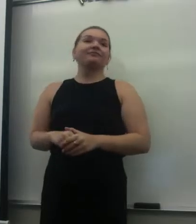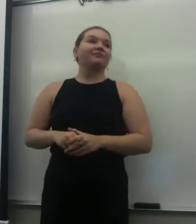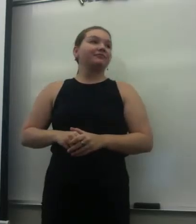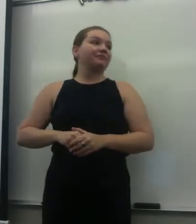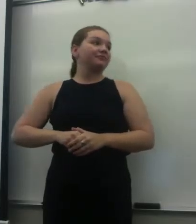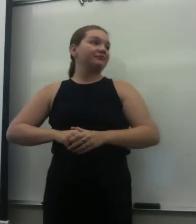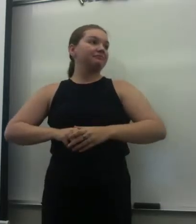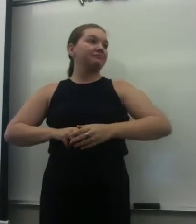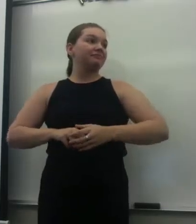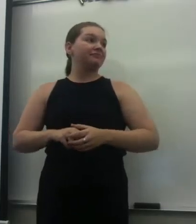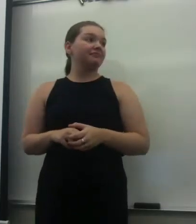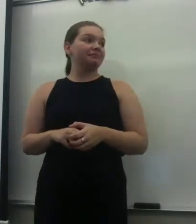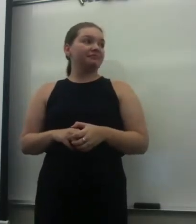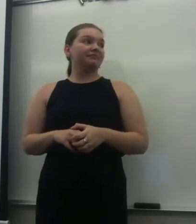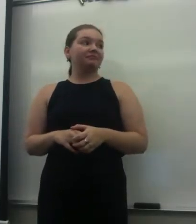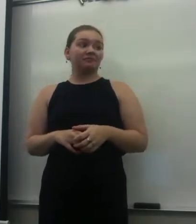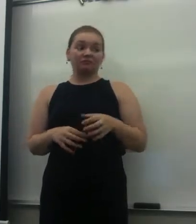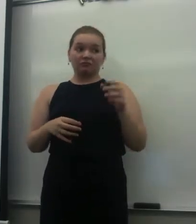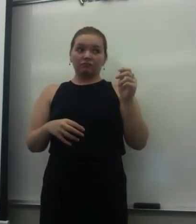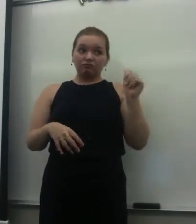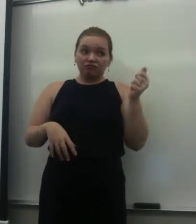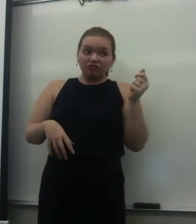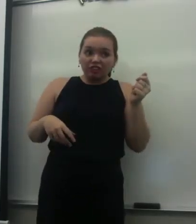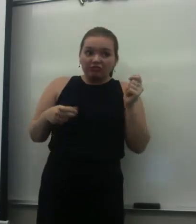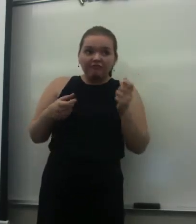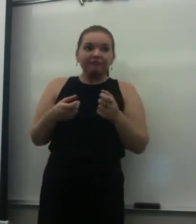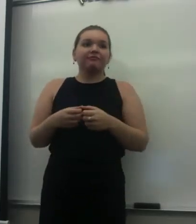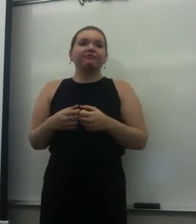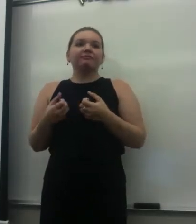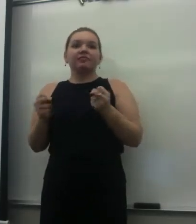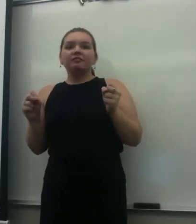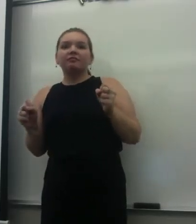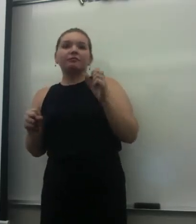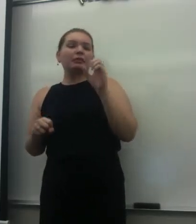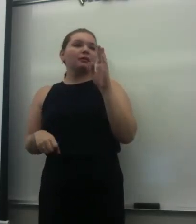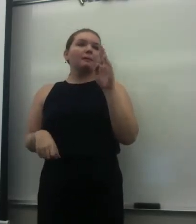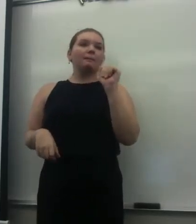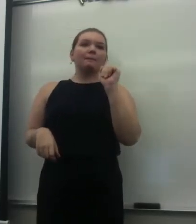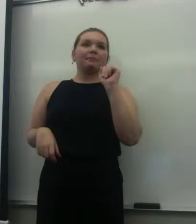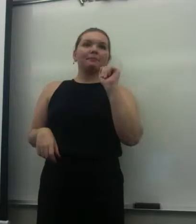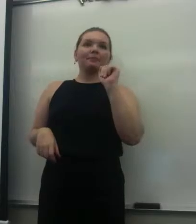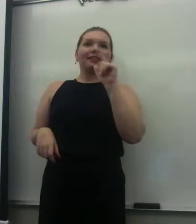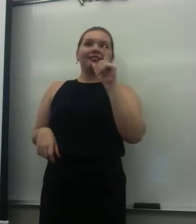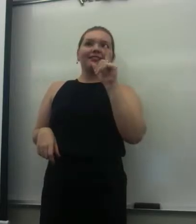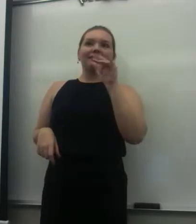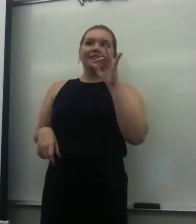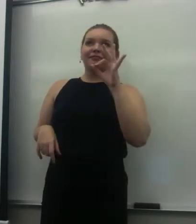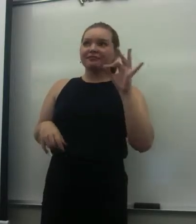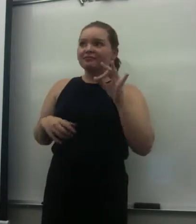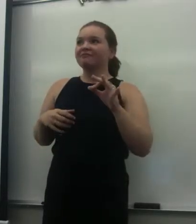is safe, and the bailiff and everyone in the room, that you always have a place.